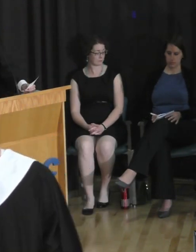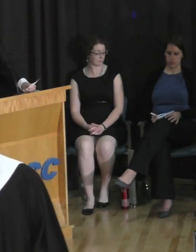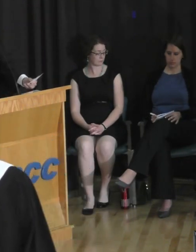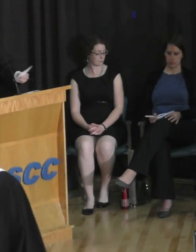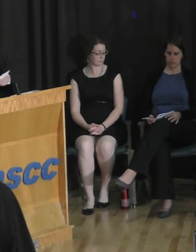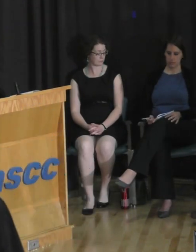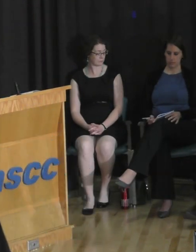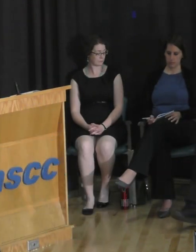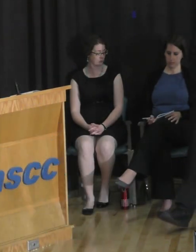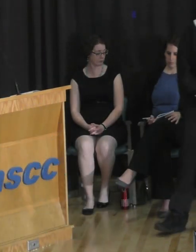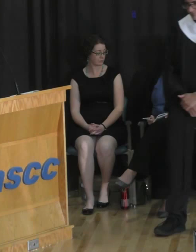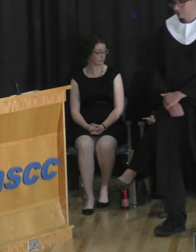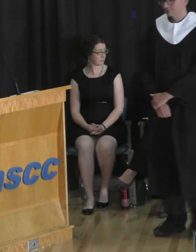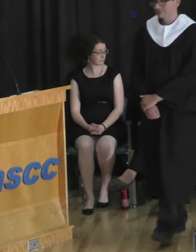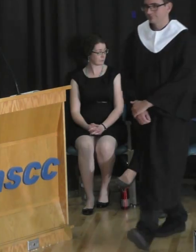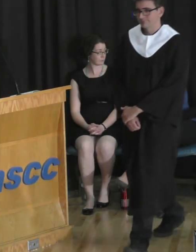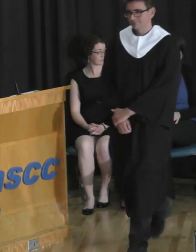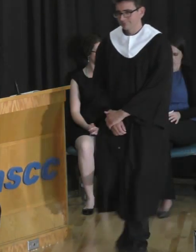Jonathan Miller.